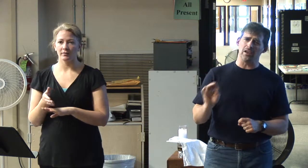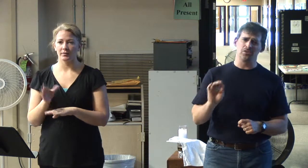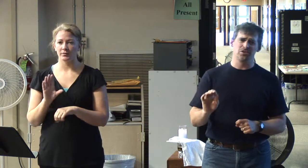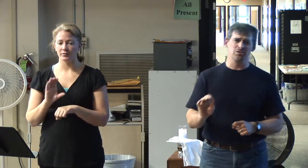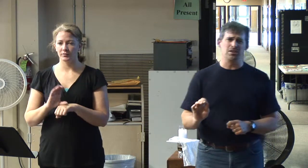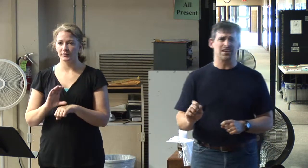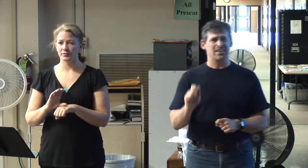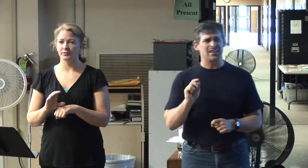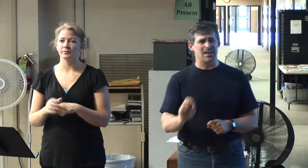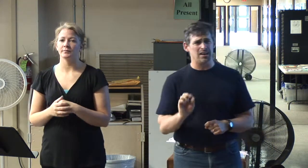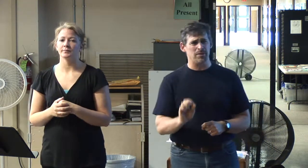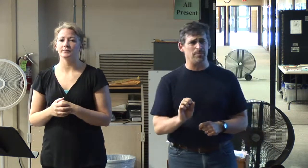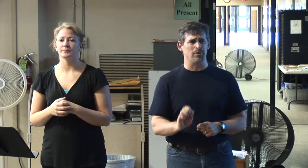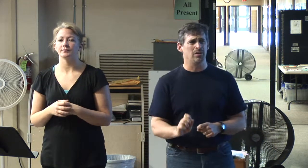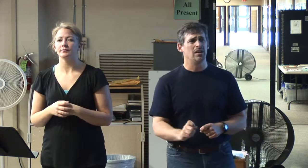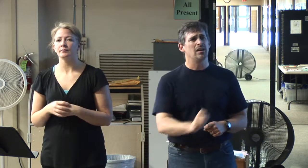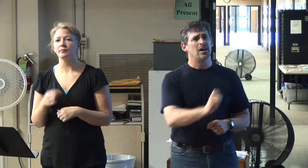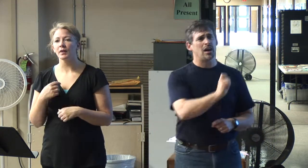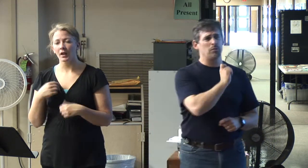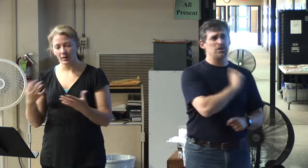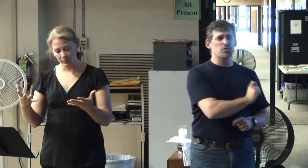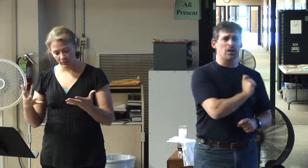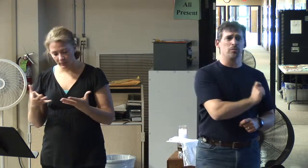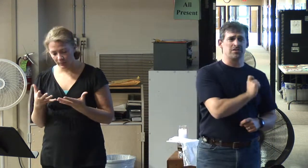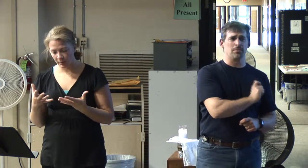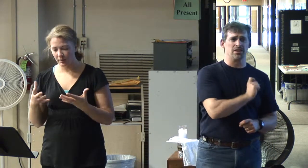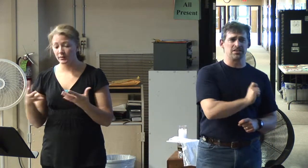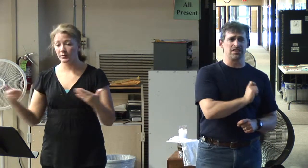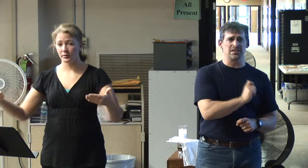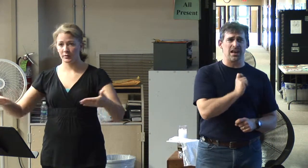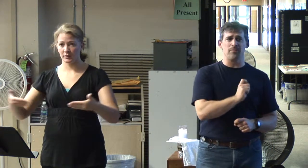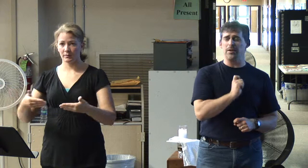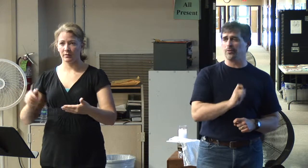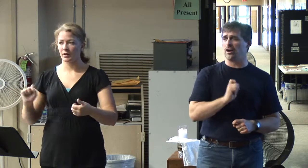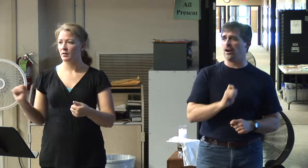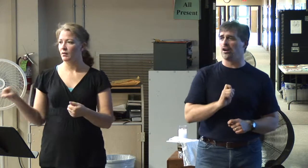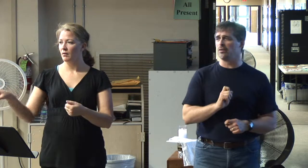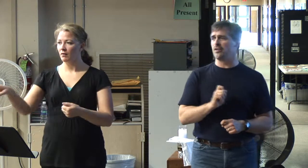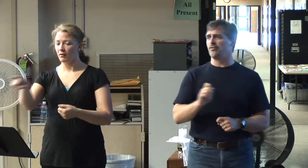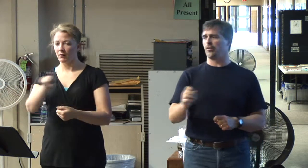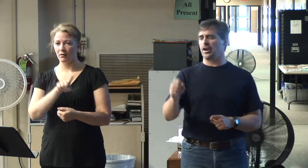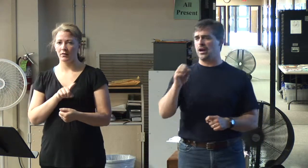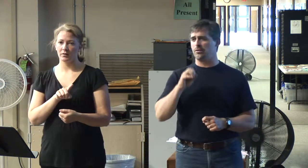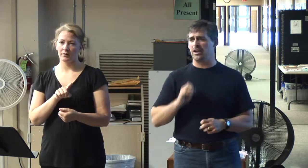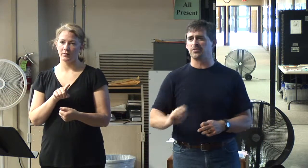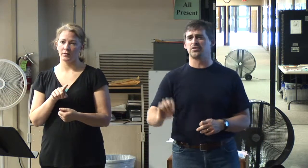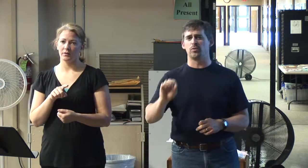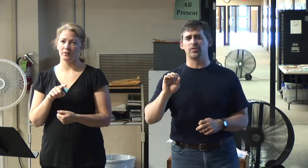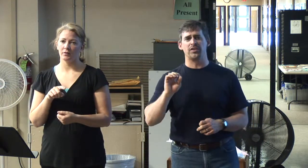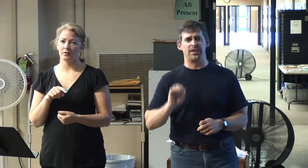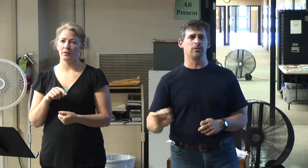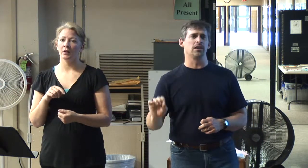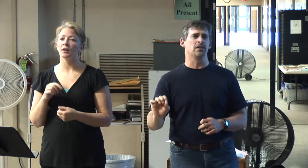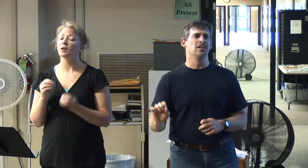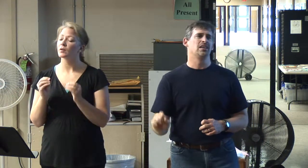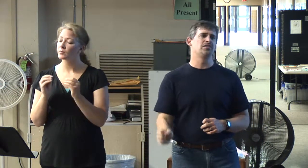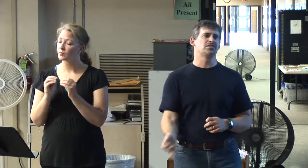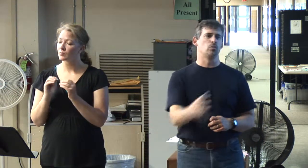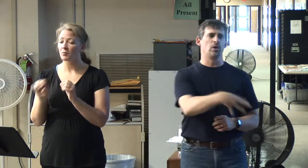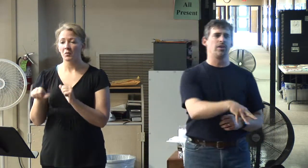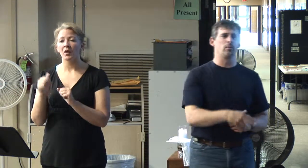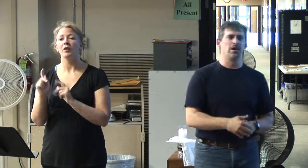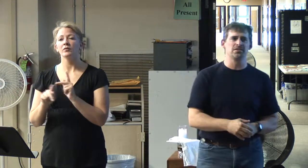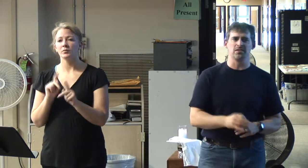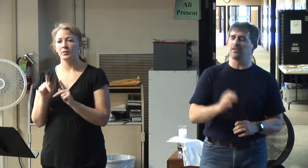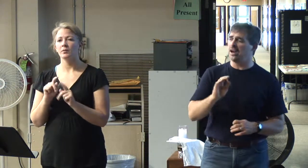to invite others too, because I think a lot of people are really struggling with some of these things. A lot of people are hungry for a God who enters the world that they're in, not